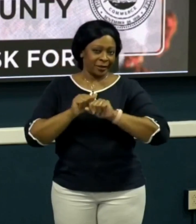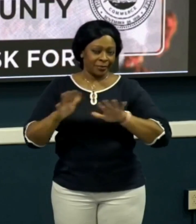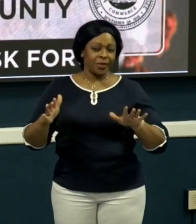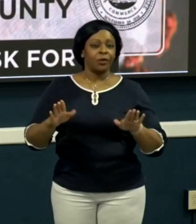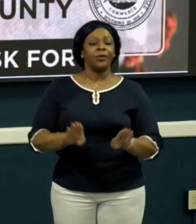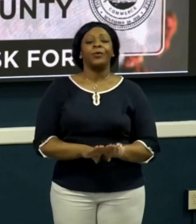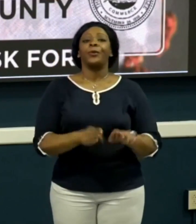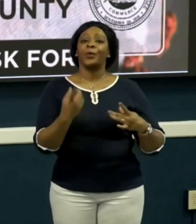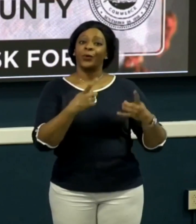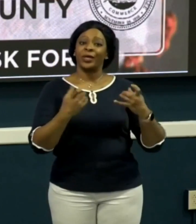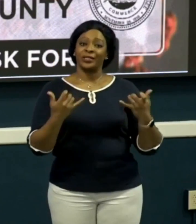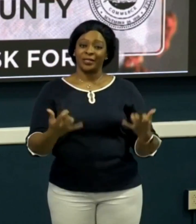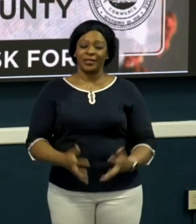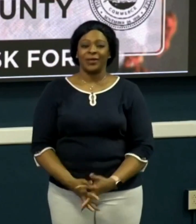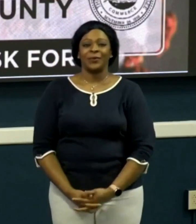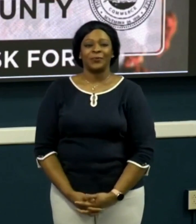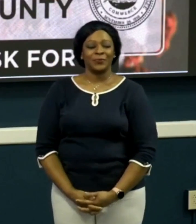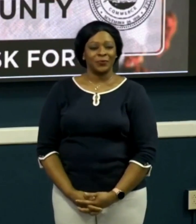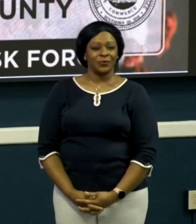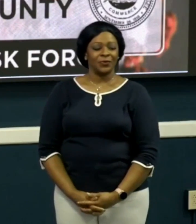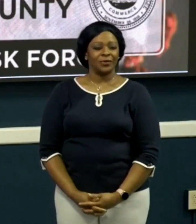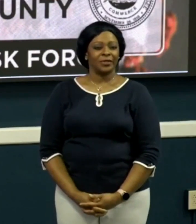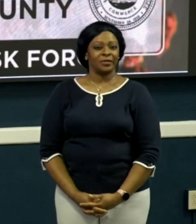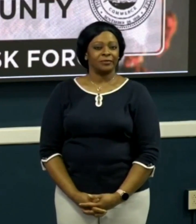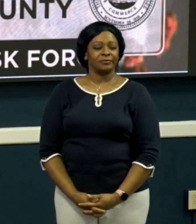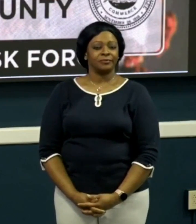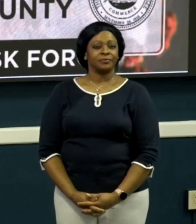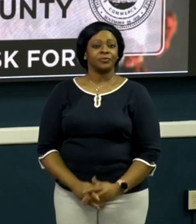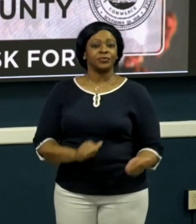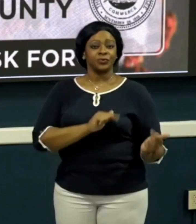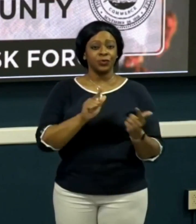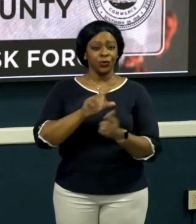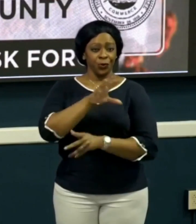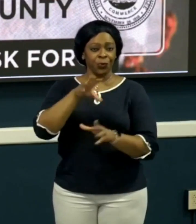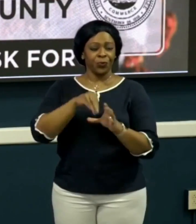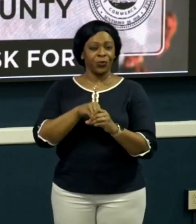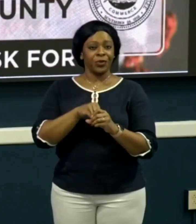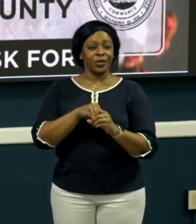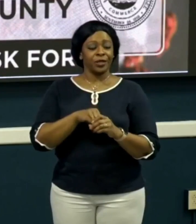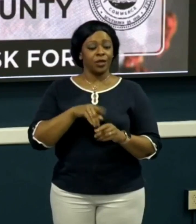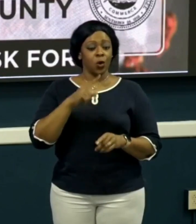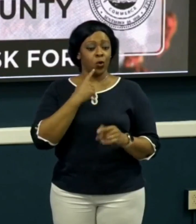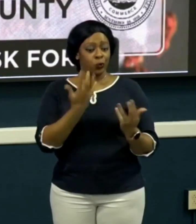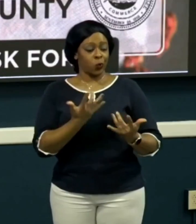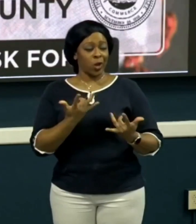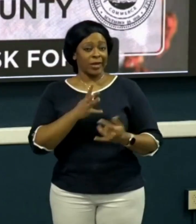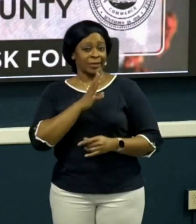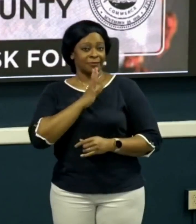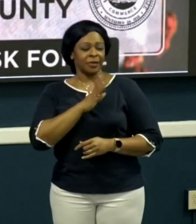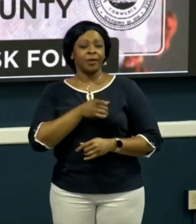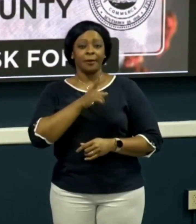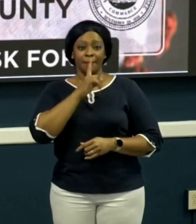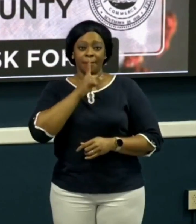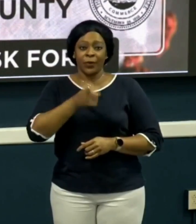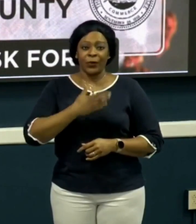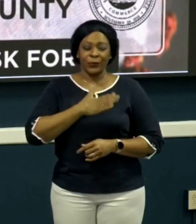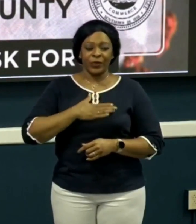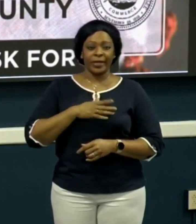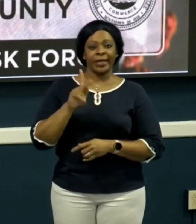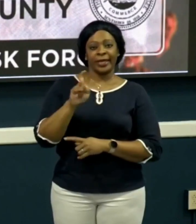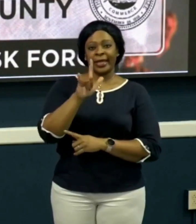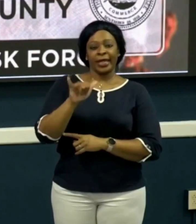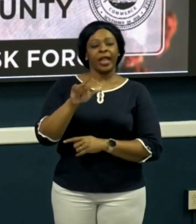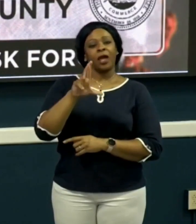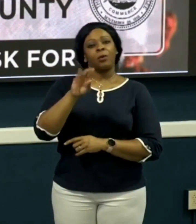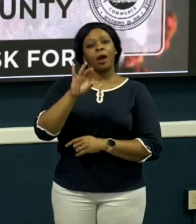that, I'll open it up for questions. Reminding all of our participants in queue to unmute themselves, please. First up will be Kelly